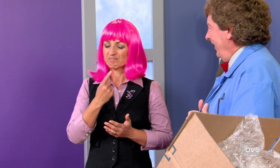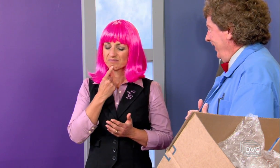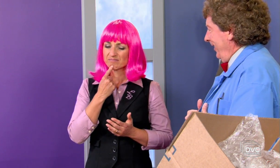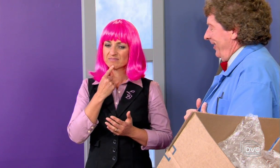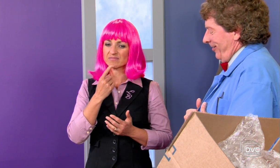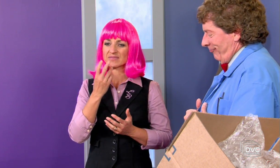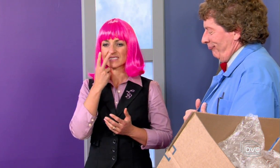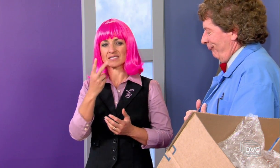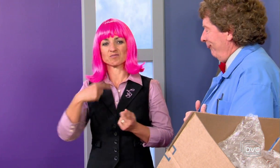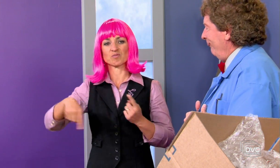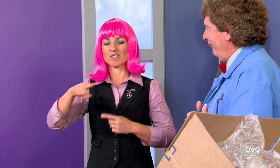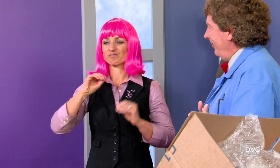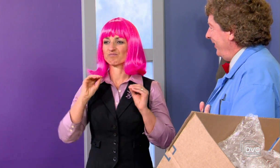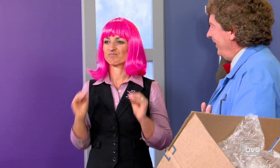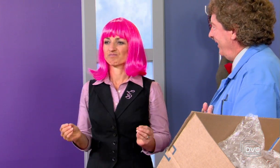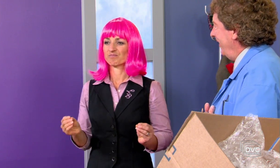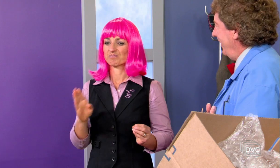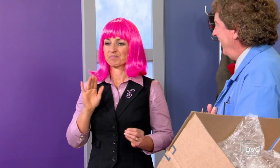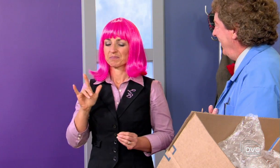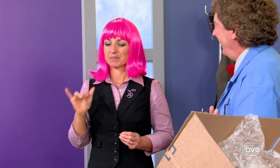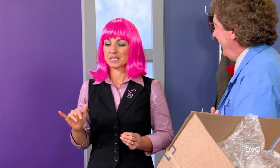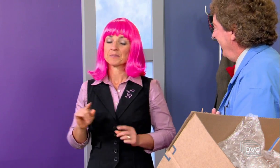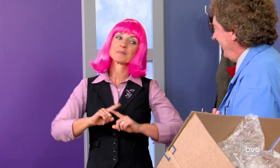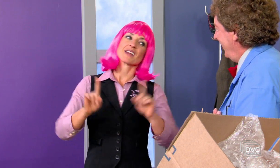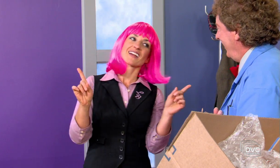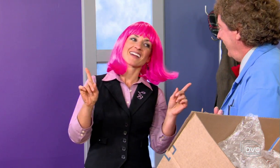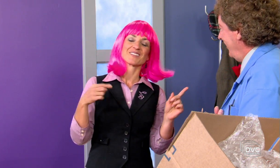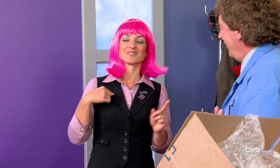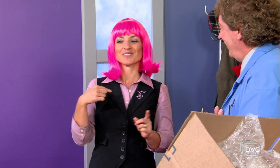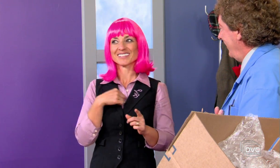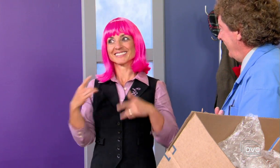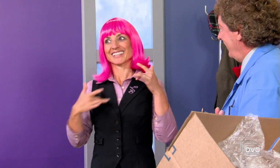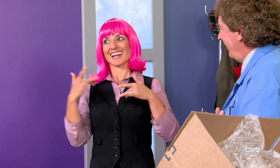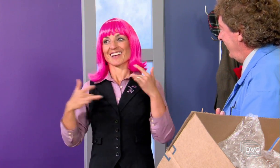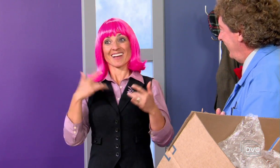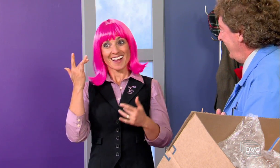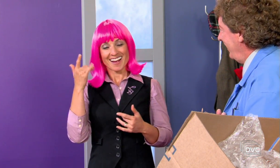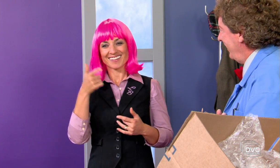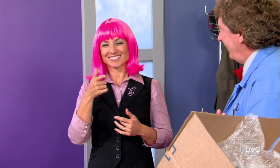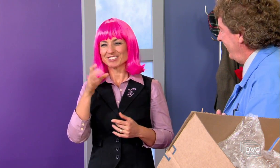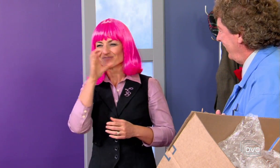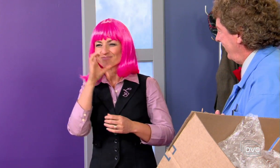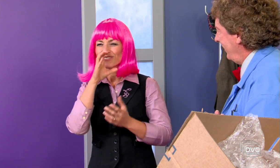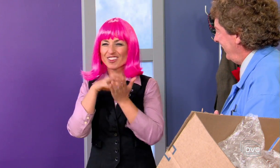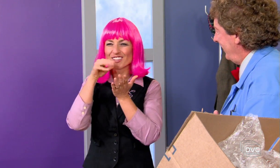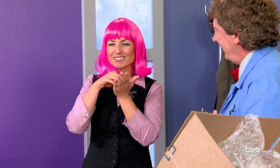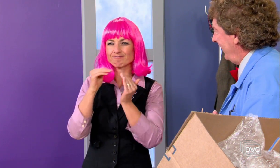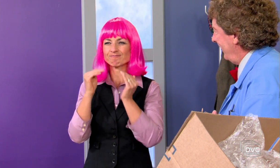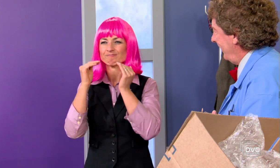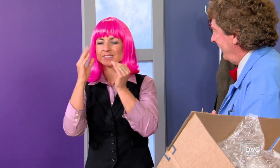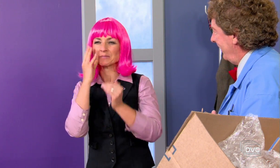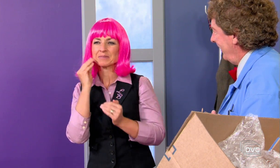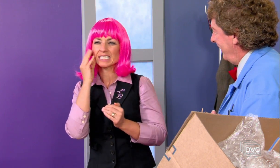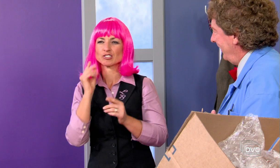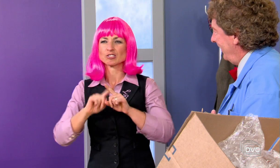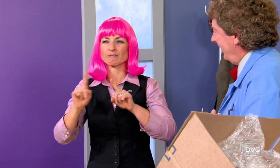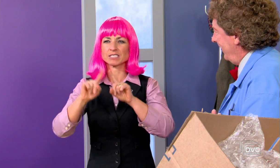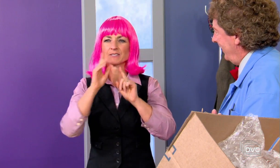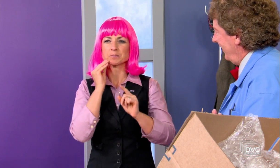all miss not seeing Billy around here. But we are excited for him because he's looking for new advanced learning experiences and